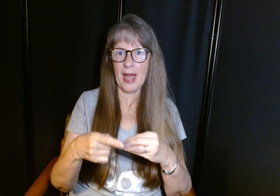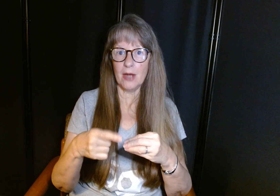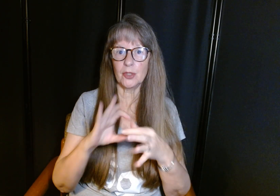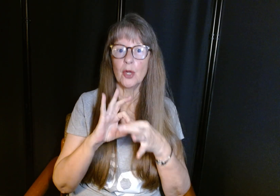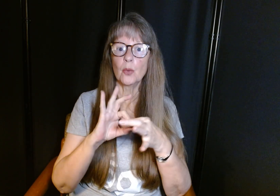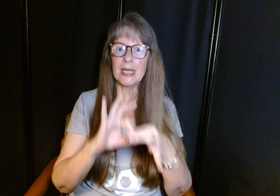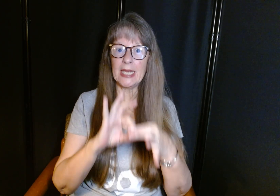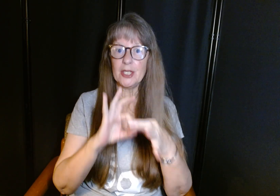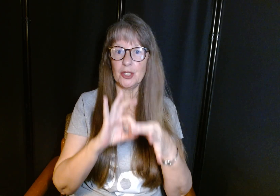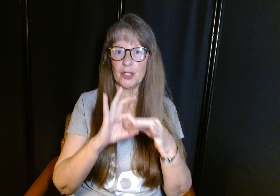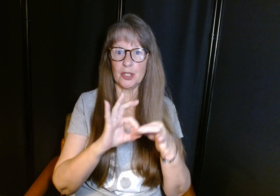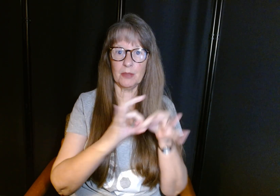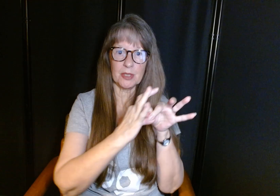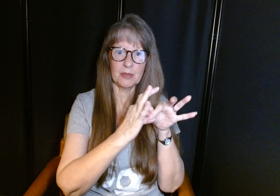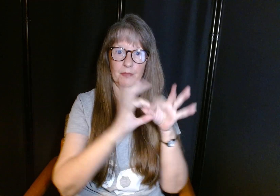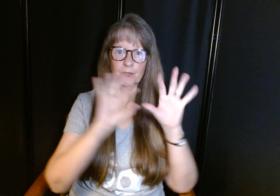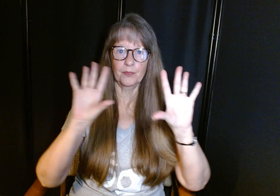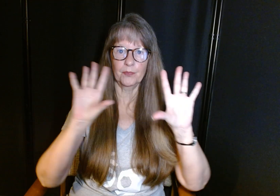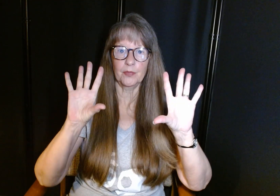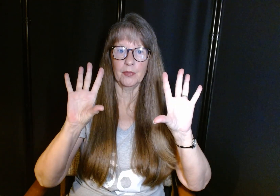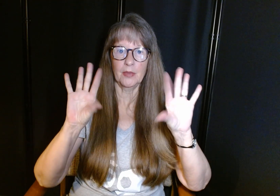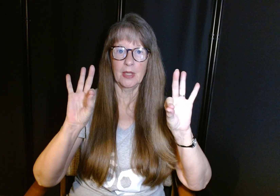about relationships.